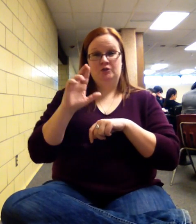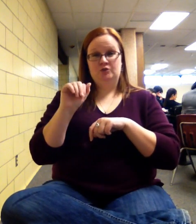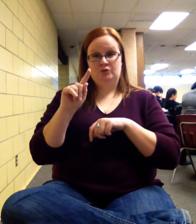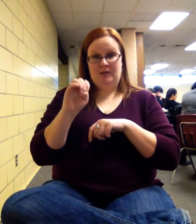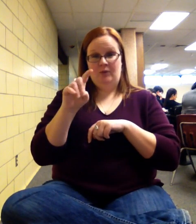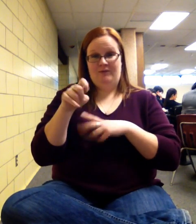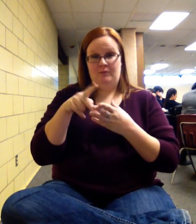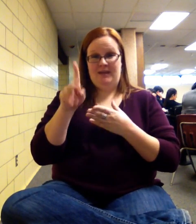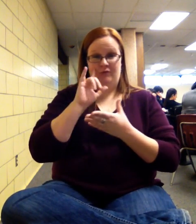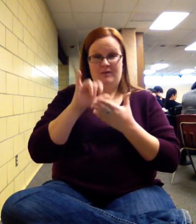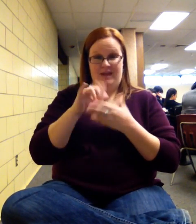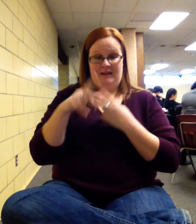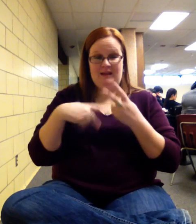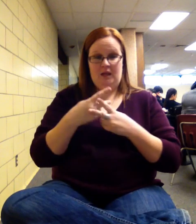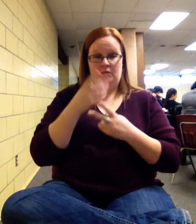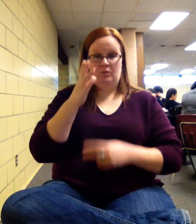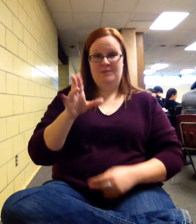loan would be 7.5%.